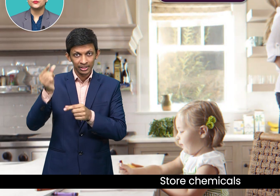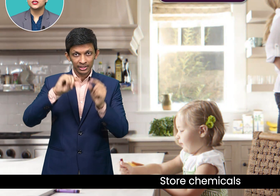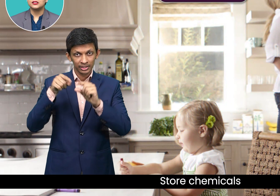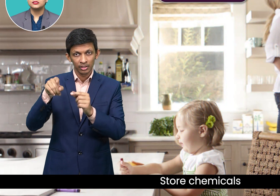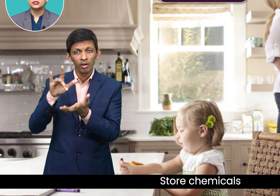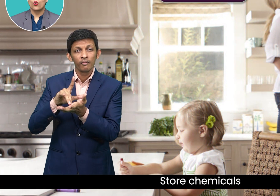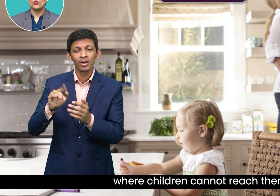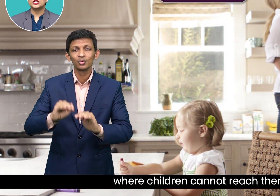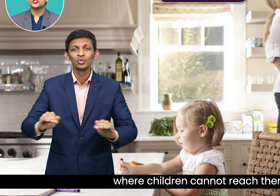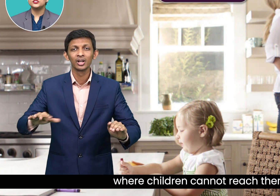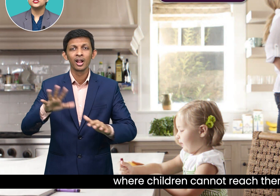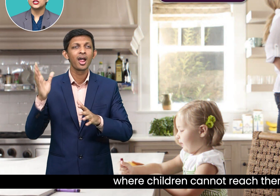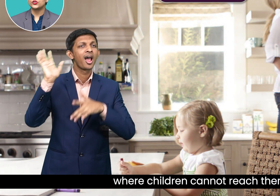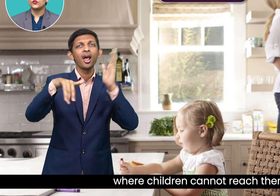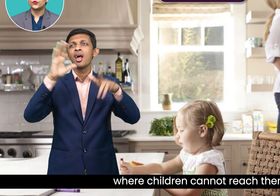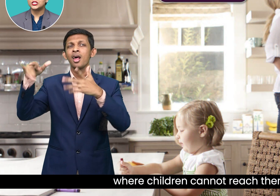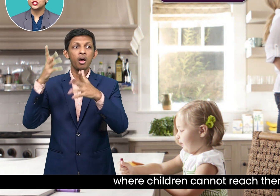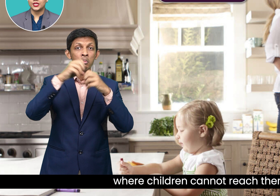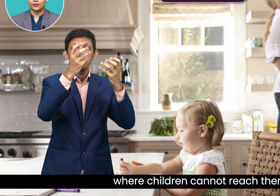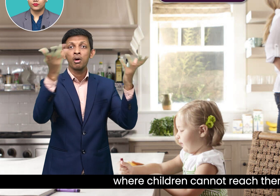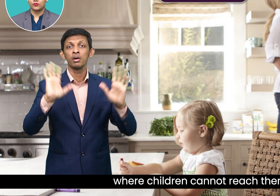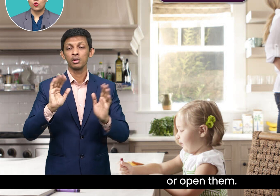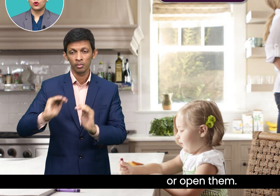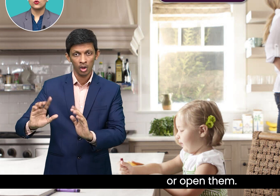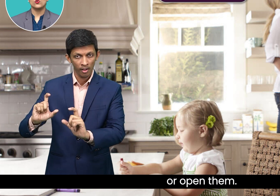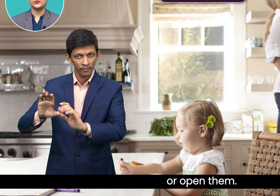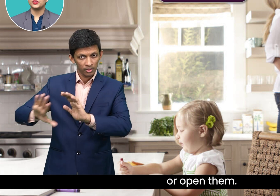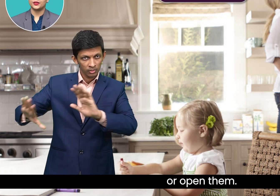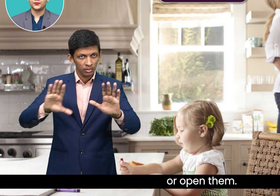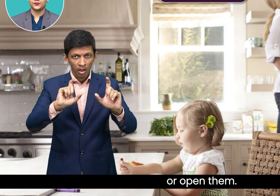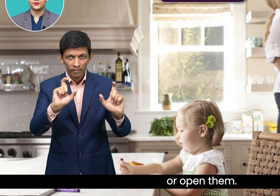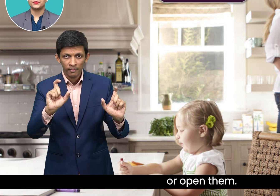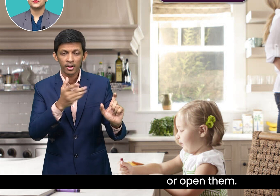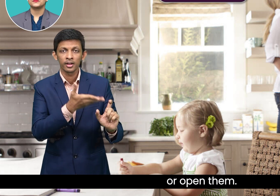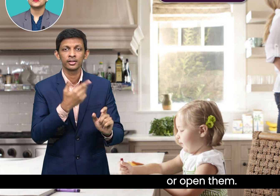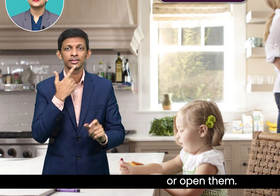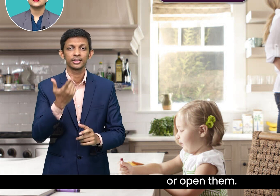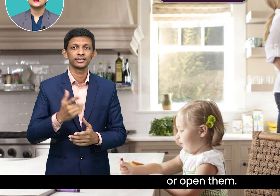Store chemicals where children cannot reach them or open them.